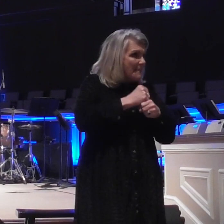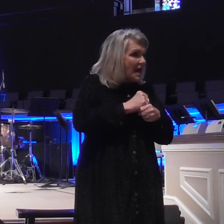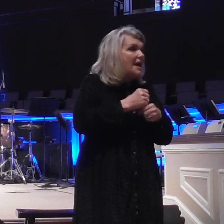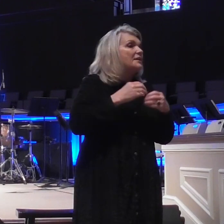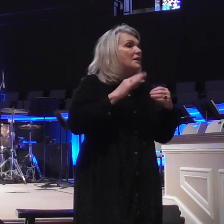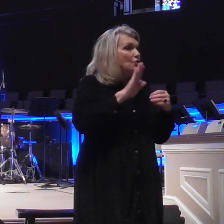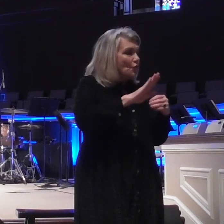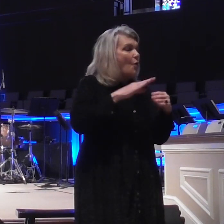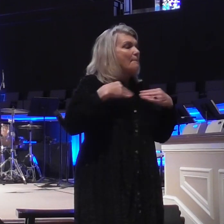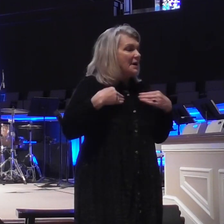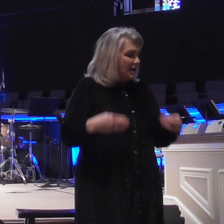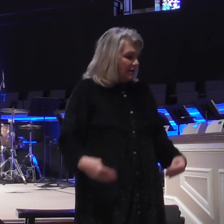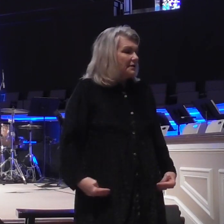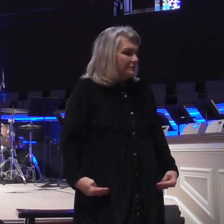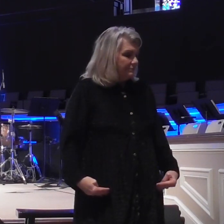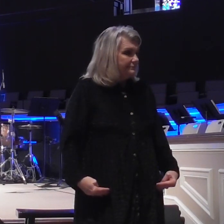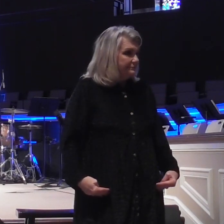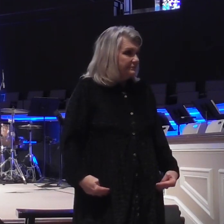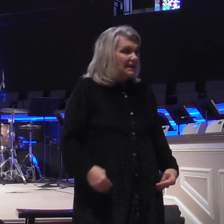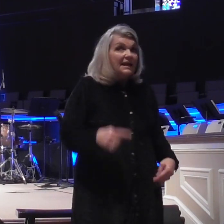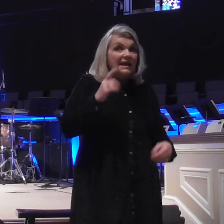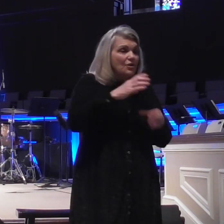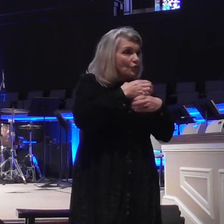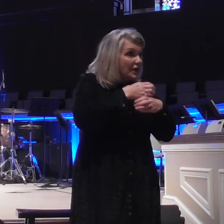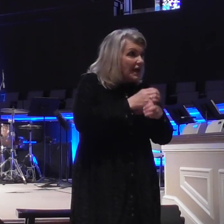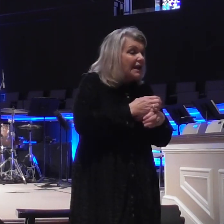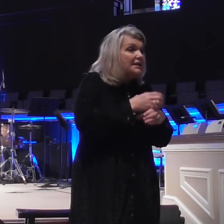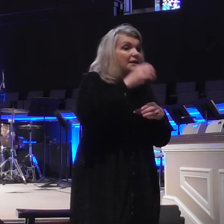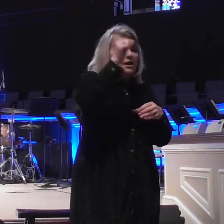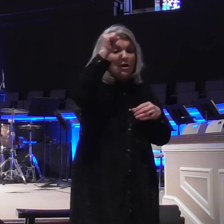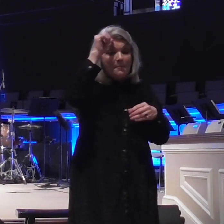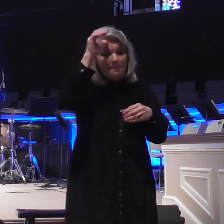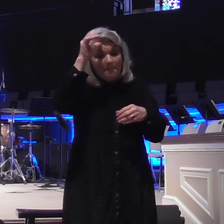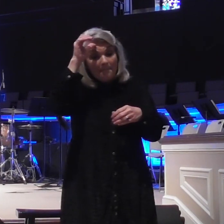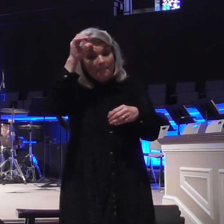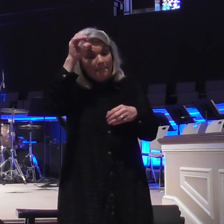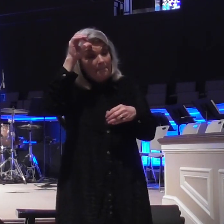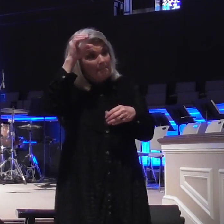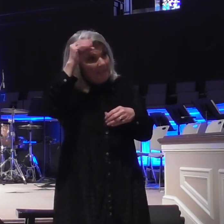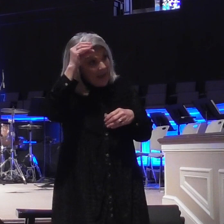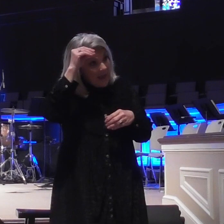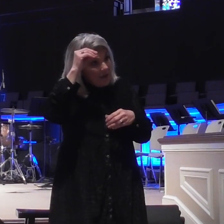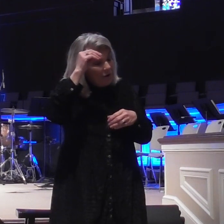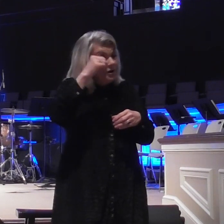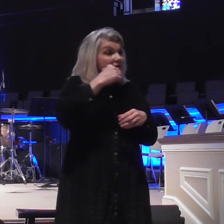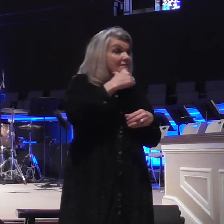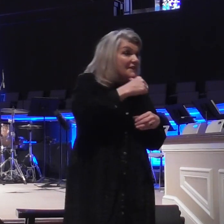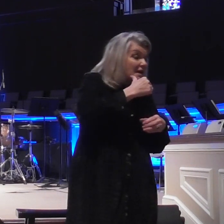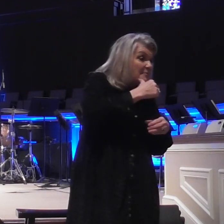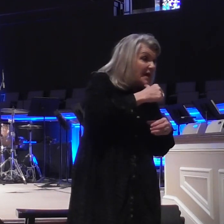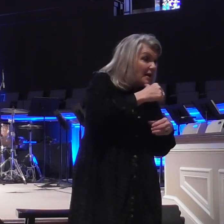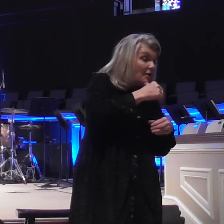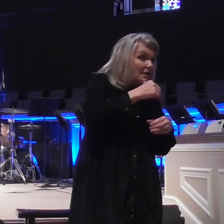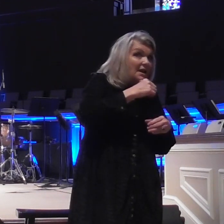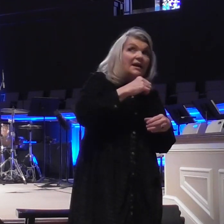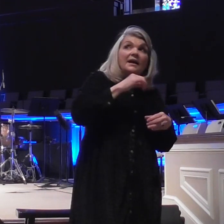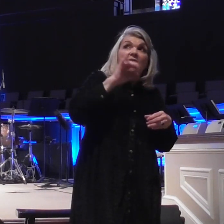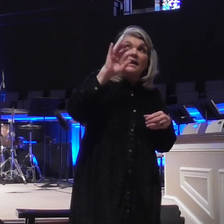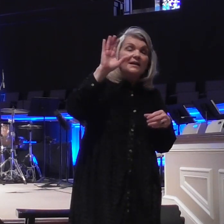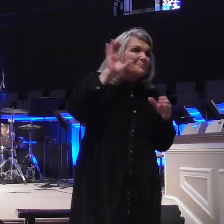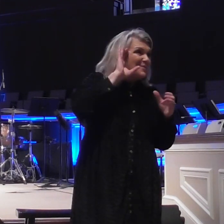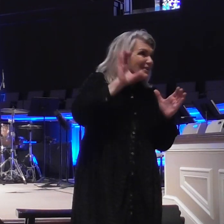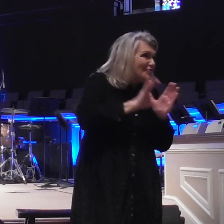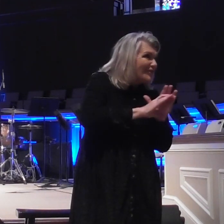And when he created them in his image, he created them male and female. The goodness of gender is the